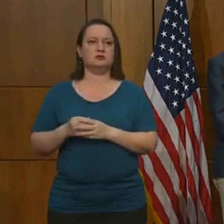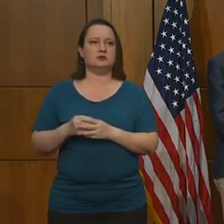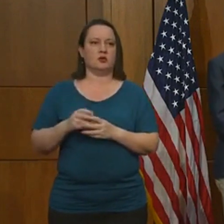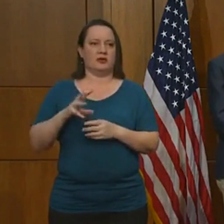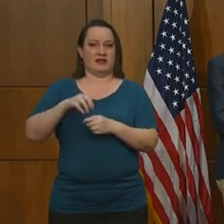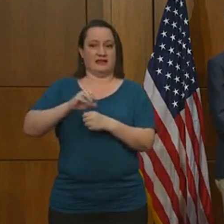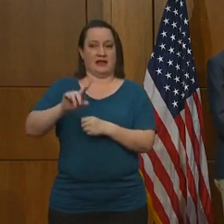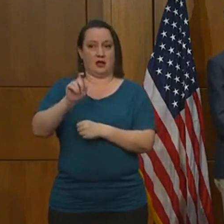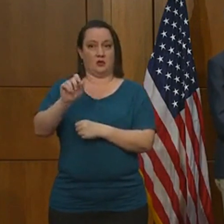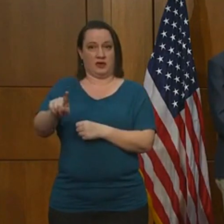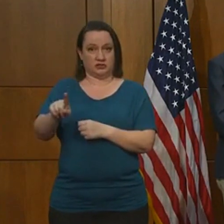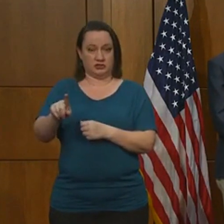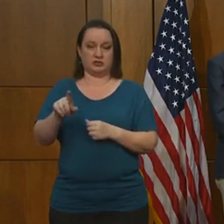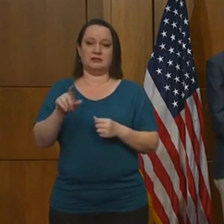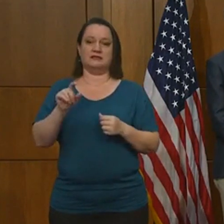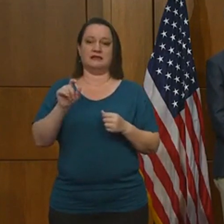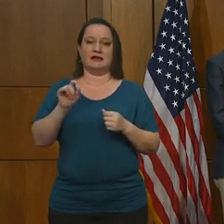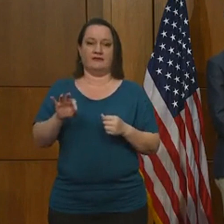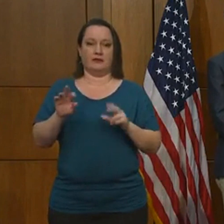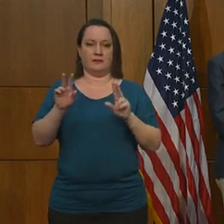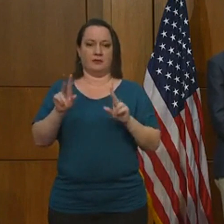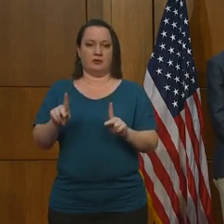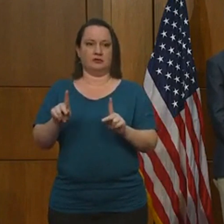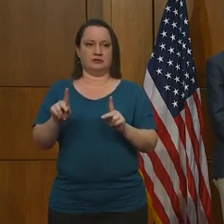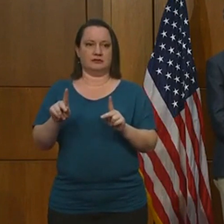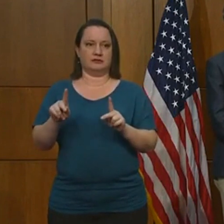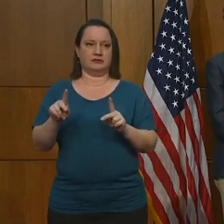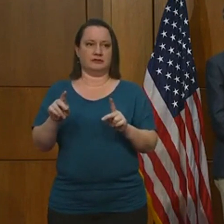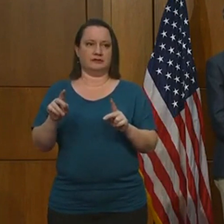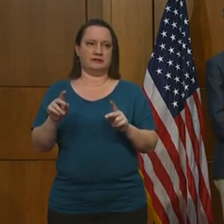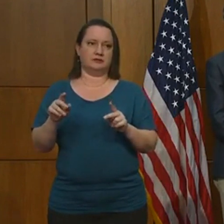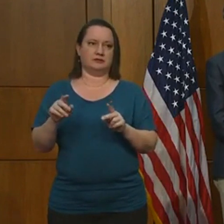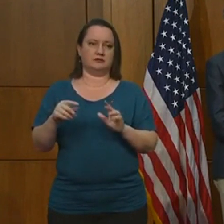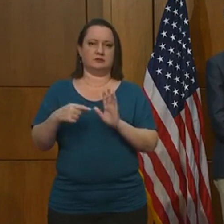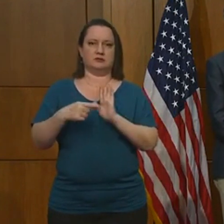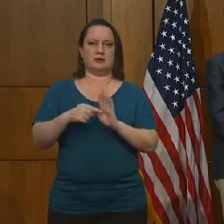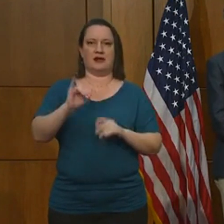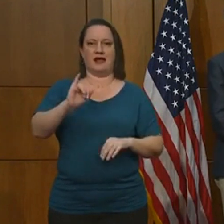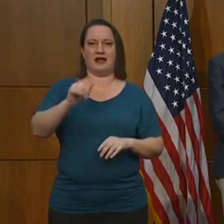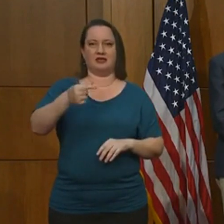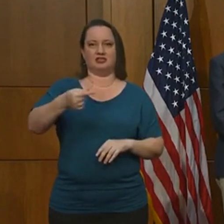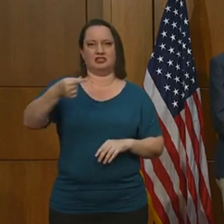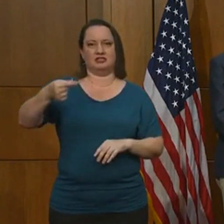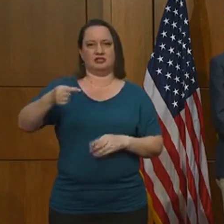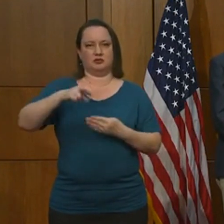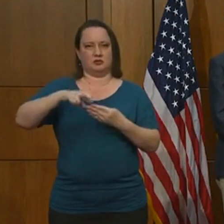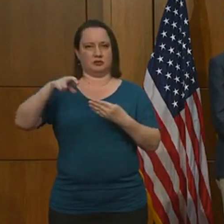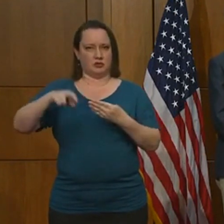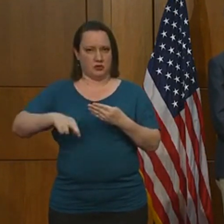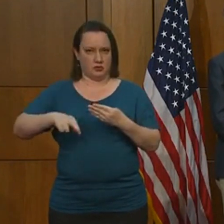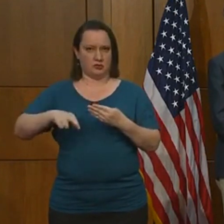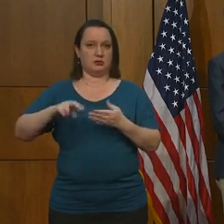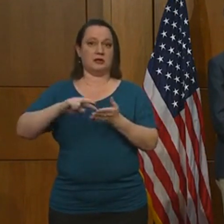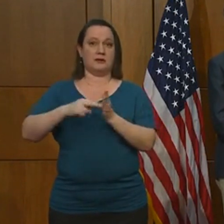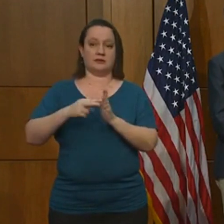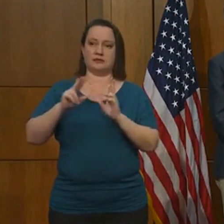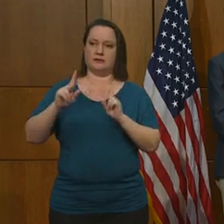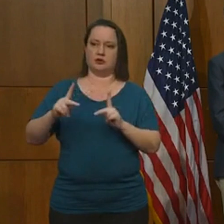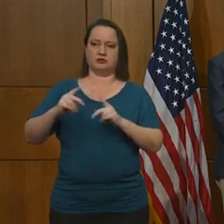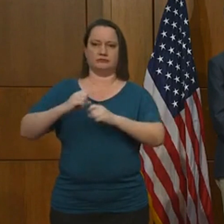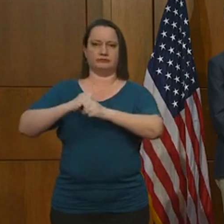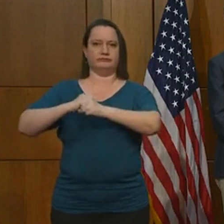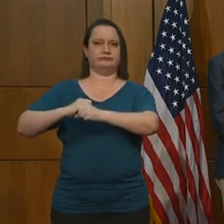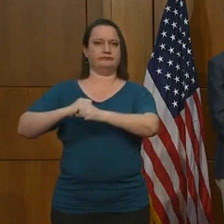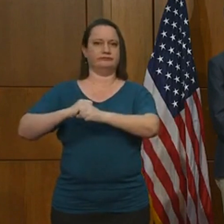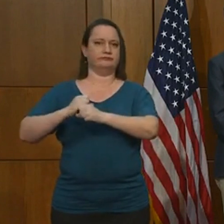that if they had what we call an IgG result, which normally would indicate that someone is immune